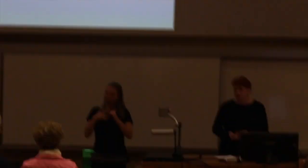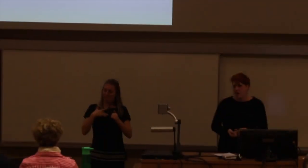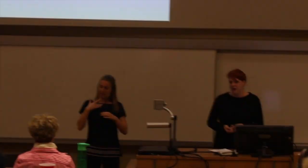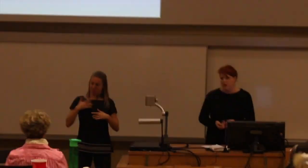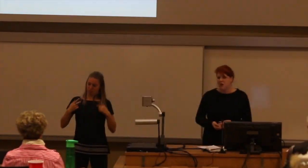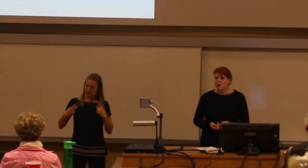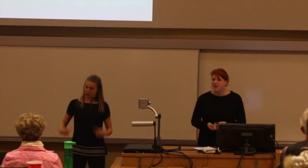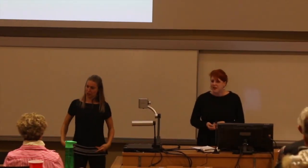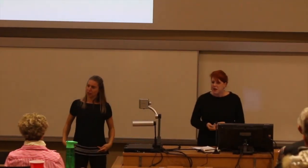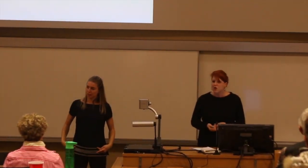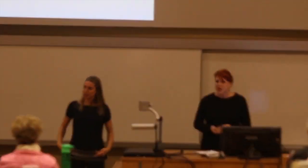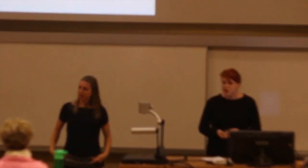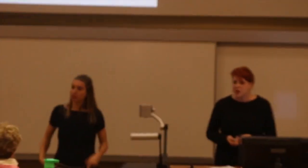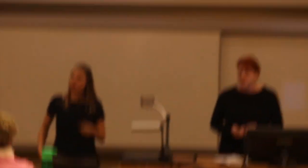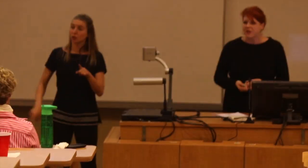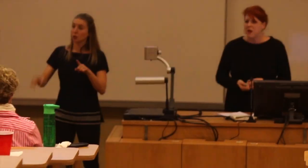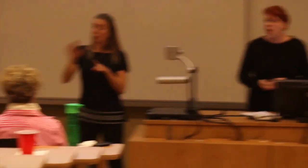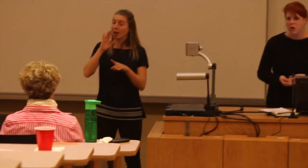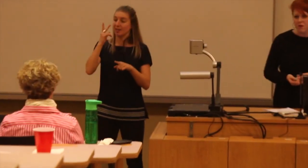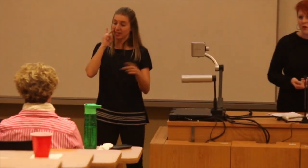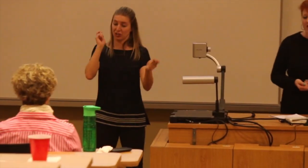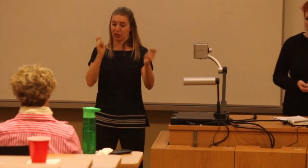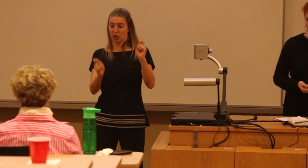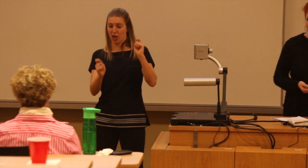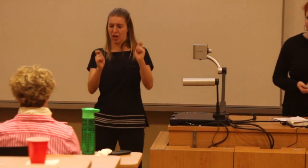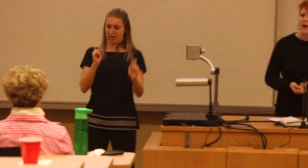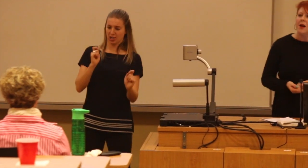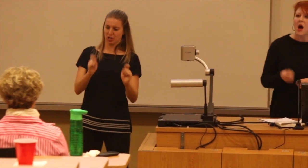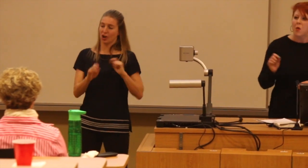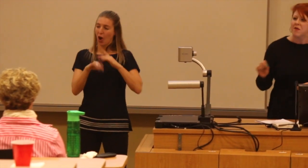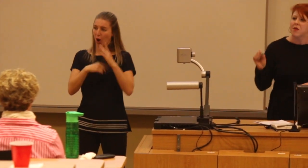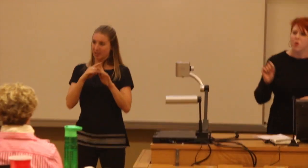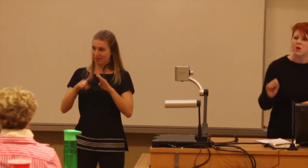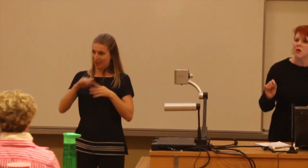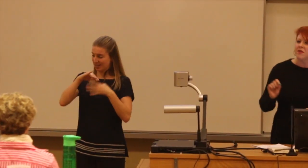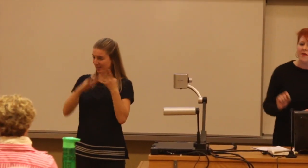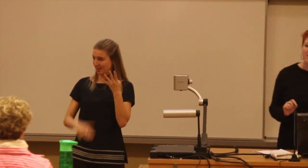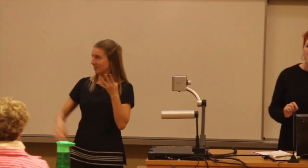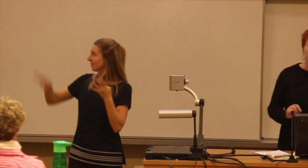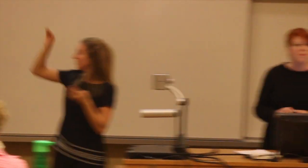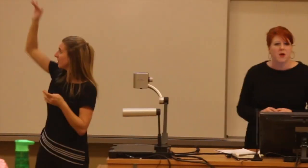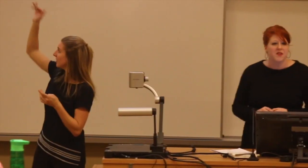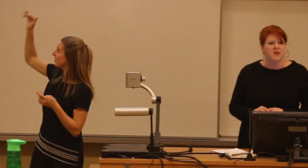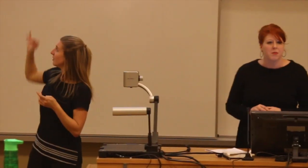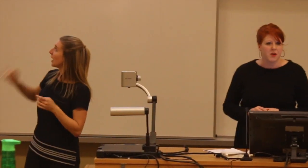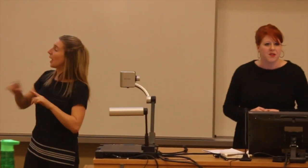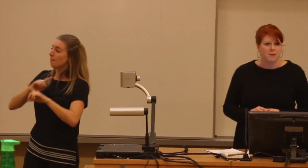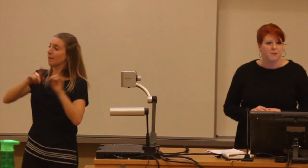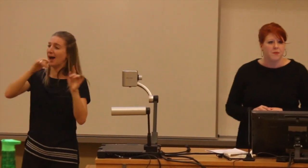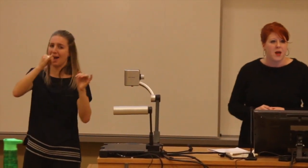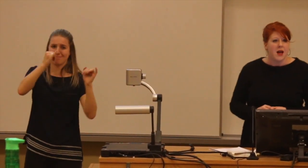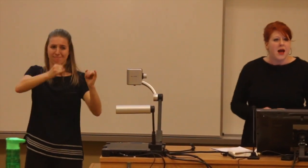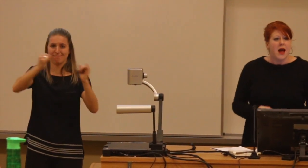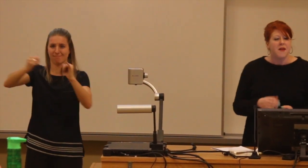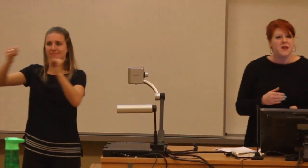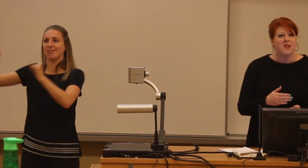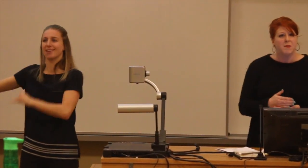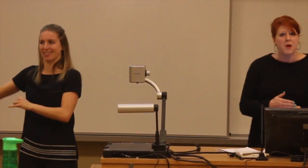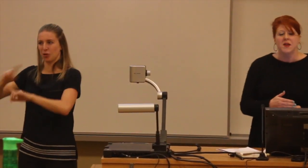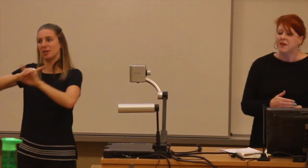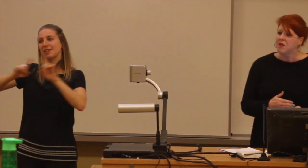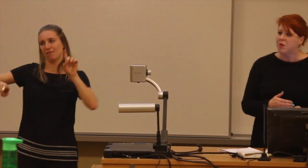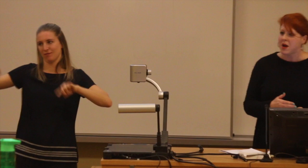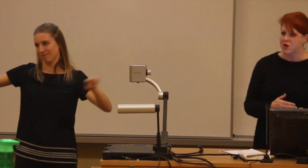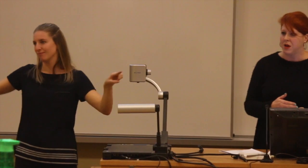physically. You will see changes in all of those areas. However, it will look different from person to person. And